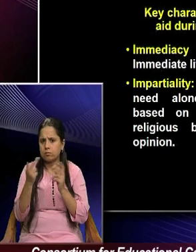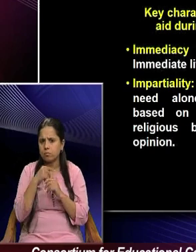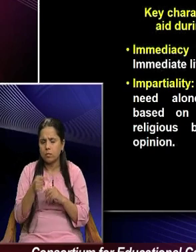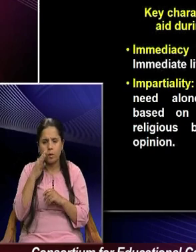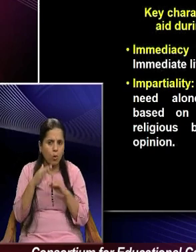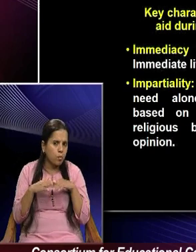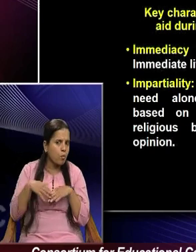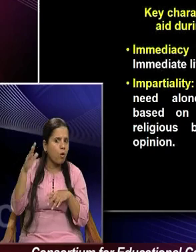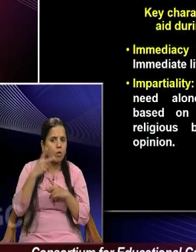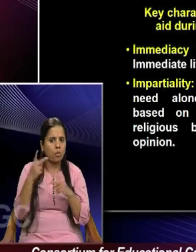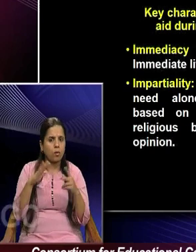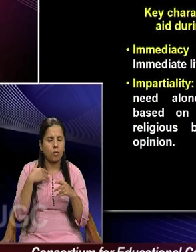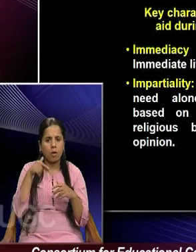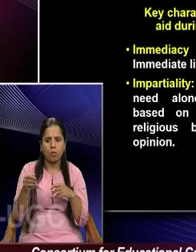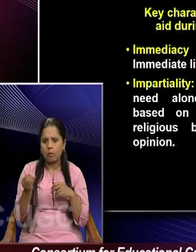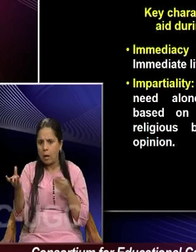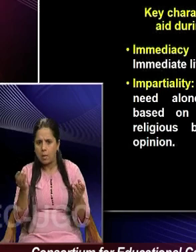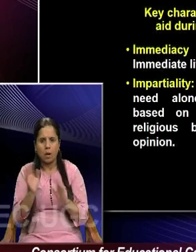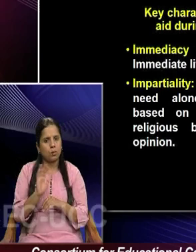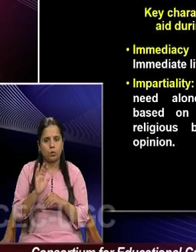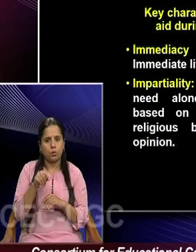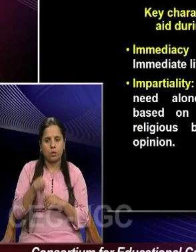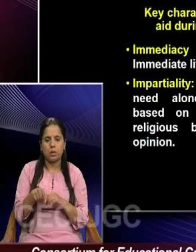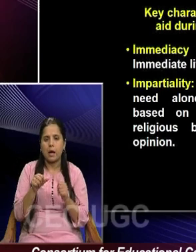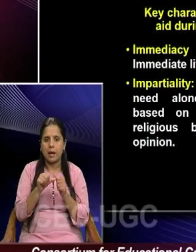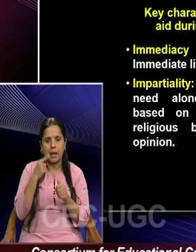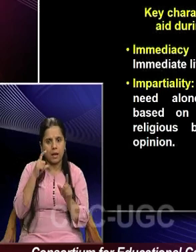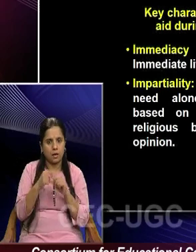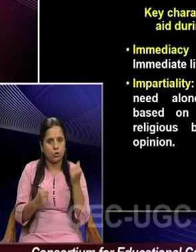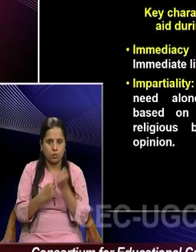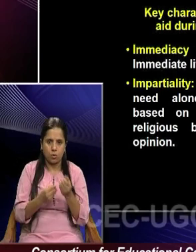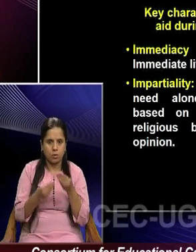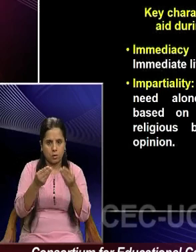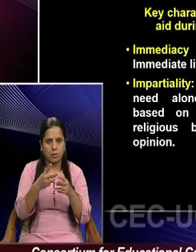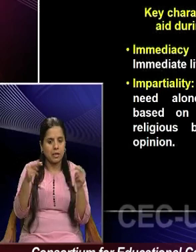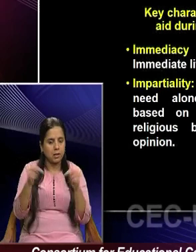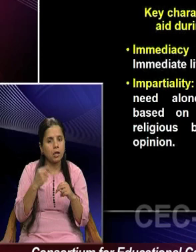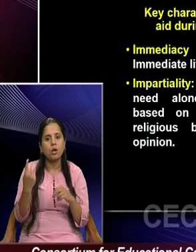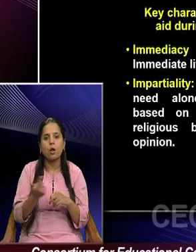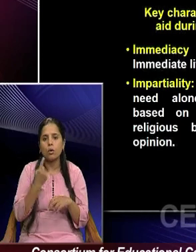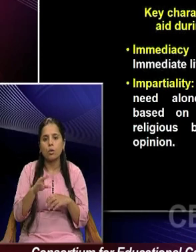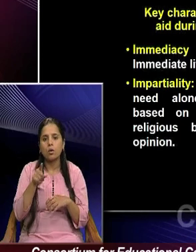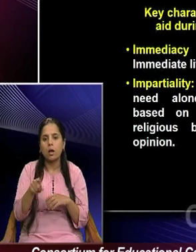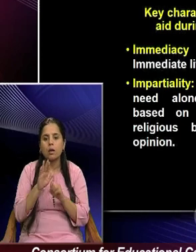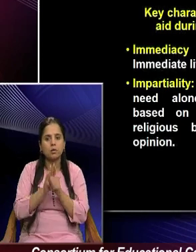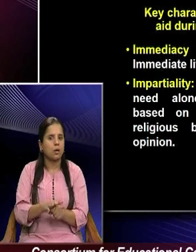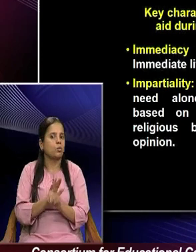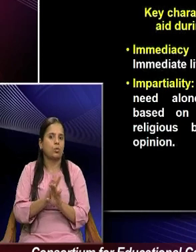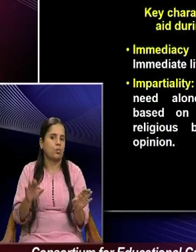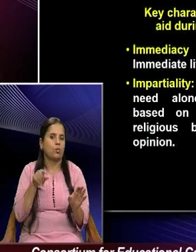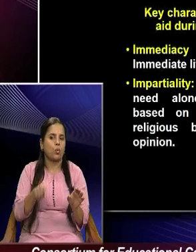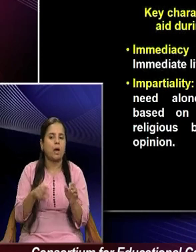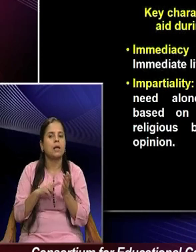utmost, point to be followed. Aid is provided based on the need alone, without discrimination based